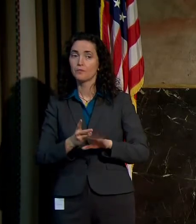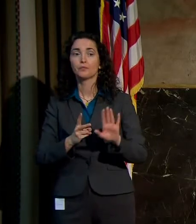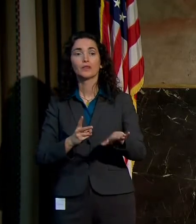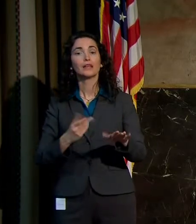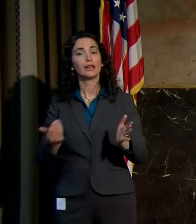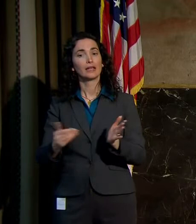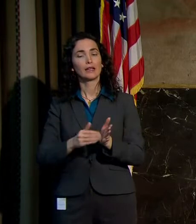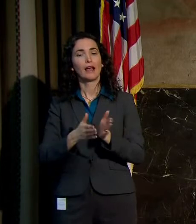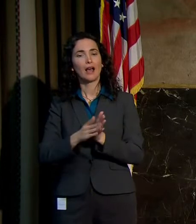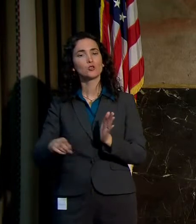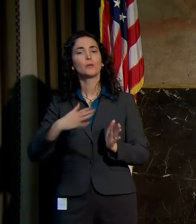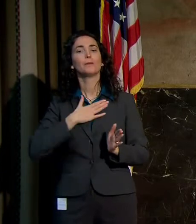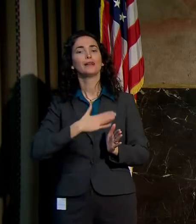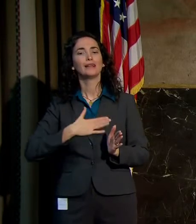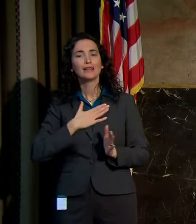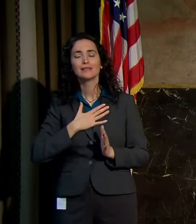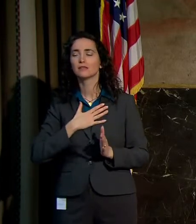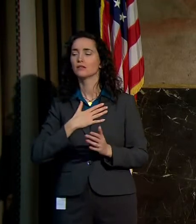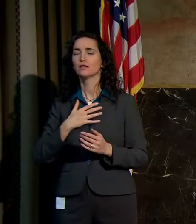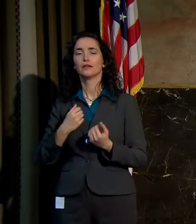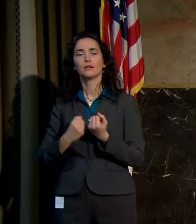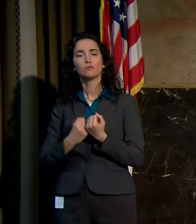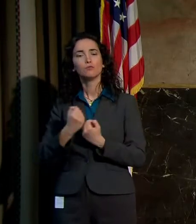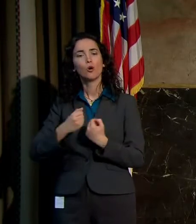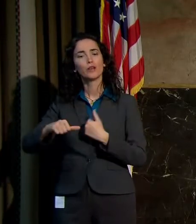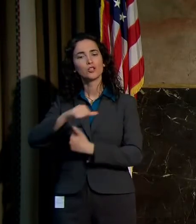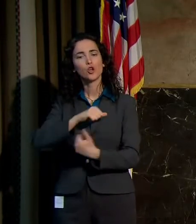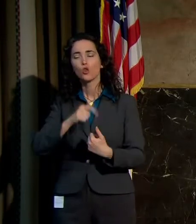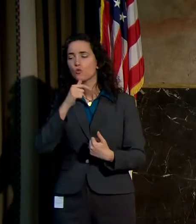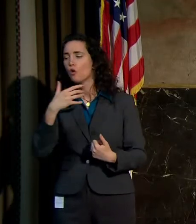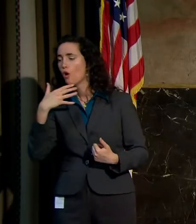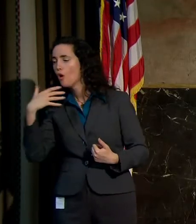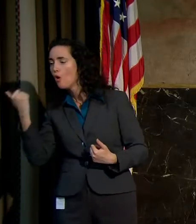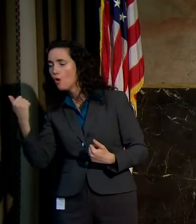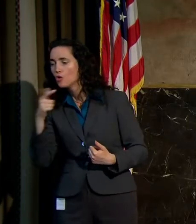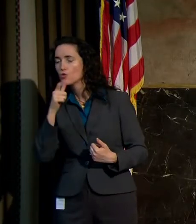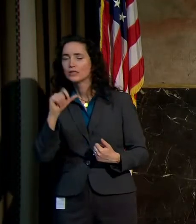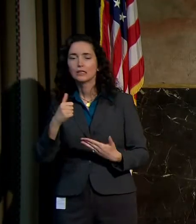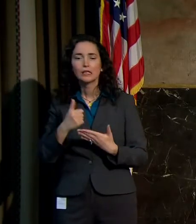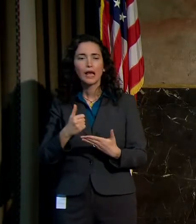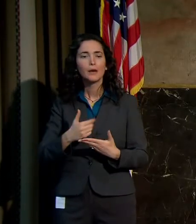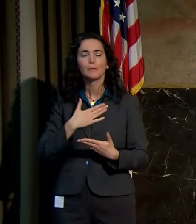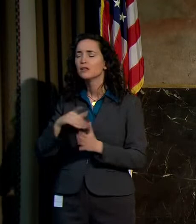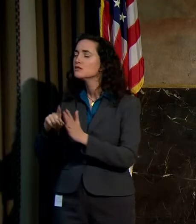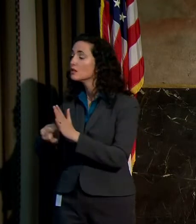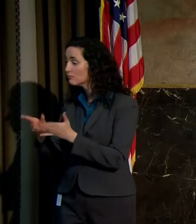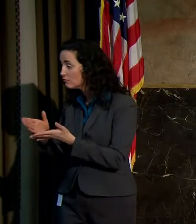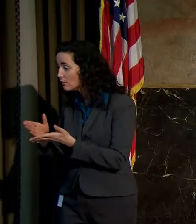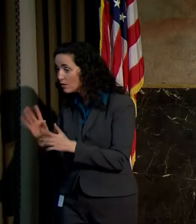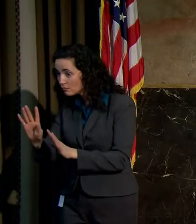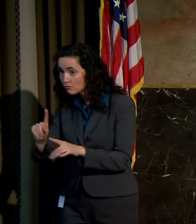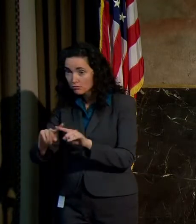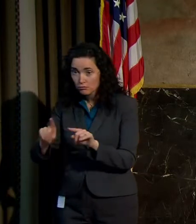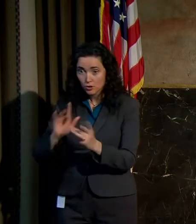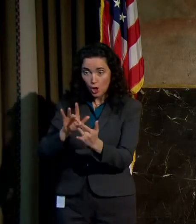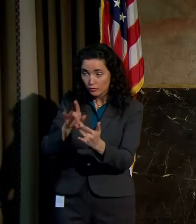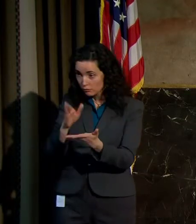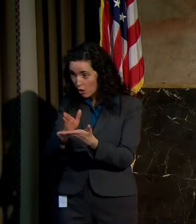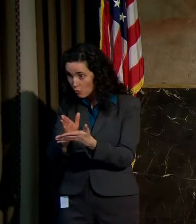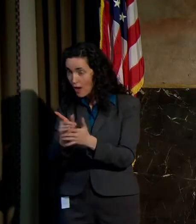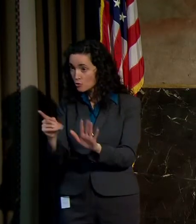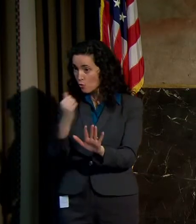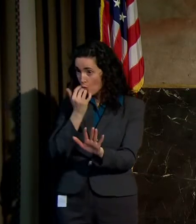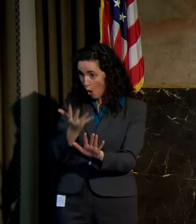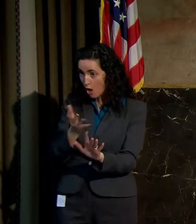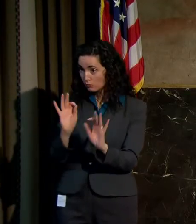please be a good neighbor and check on those who are elderly or otherwise may need a little assistance. And let's make sure that they can safely stay